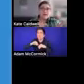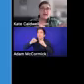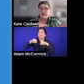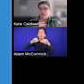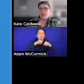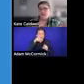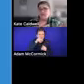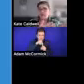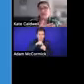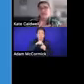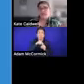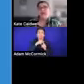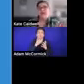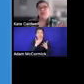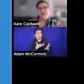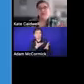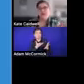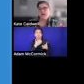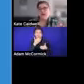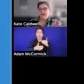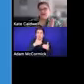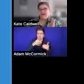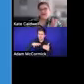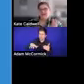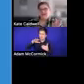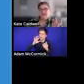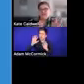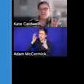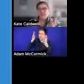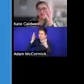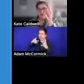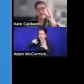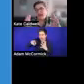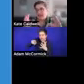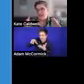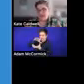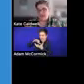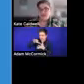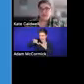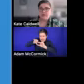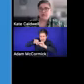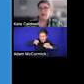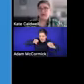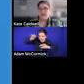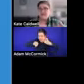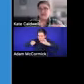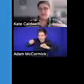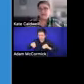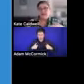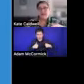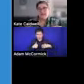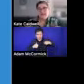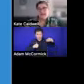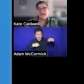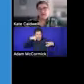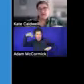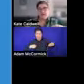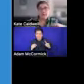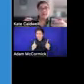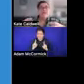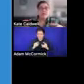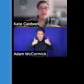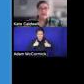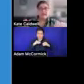rather categories to be managed. And the structure, that very structure, ends up creating